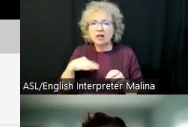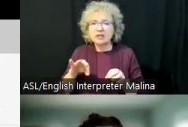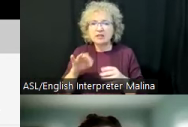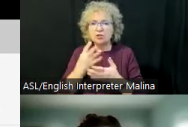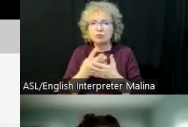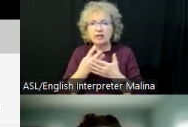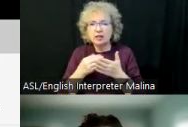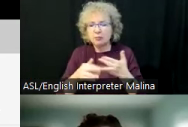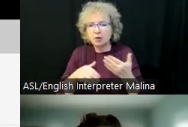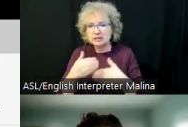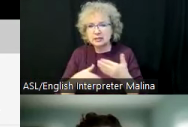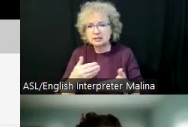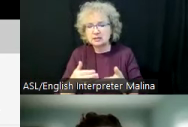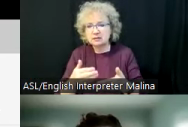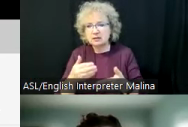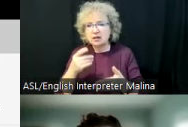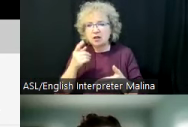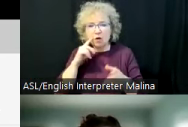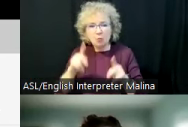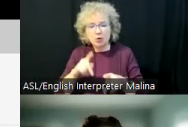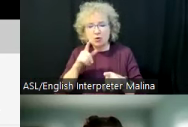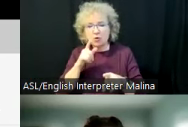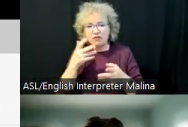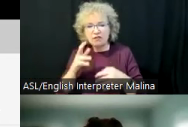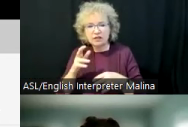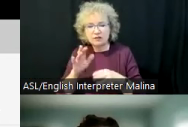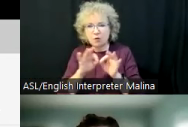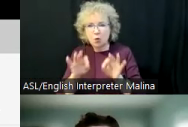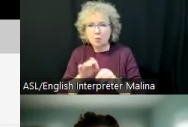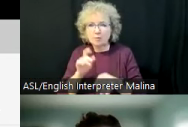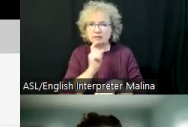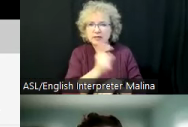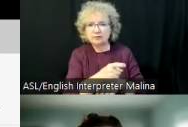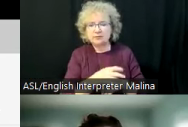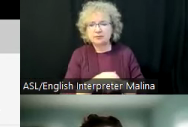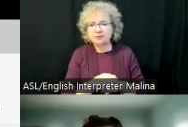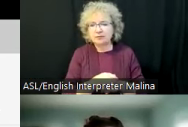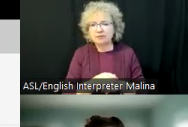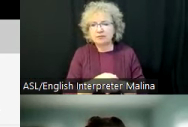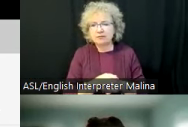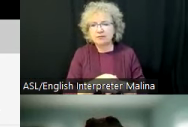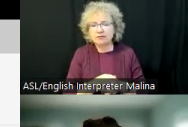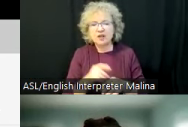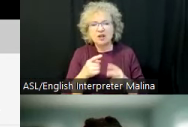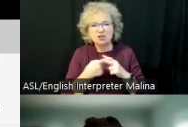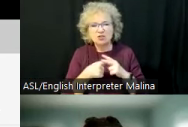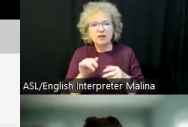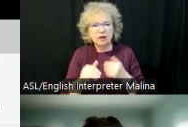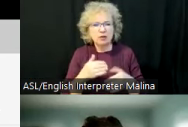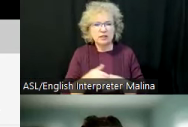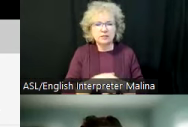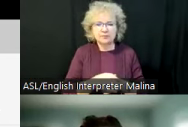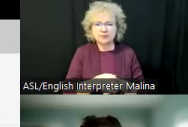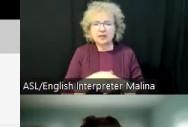person that has submitted the form. So it kind of kicks off the process. The minimum information